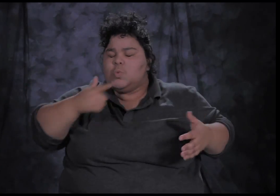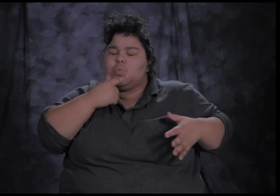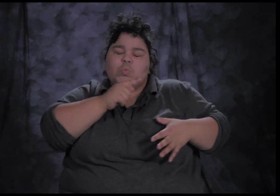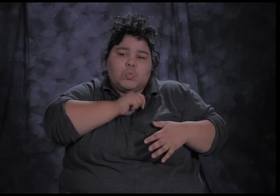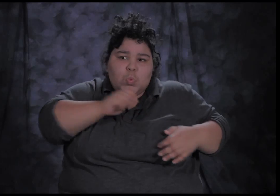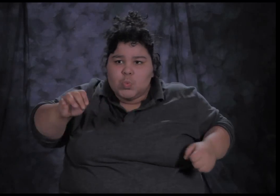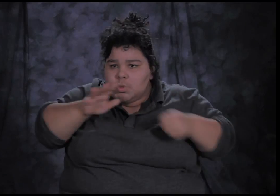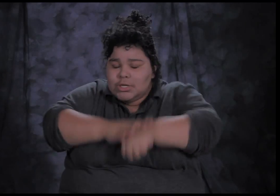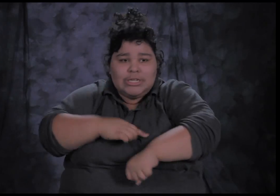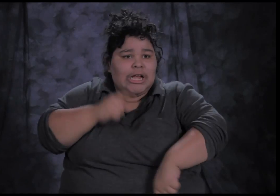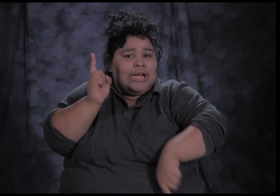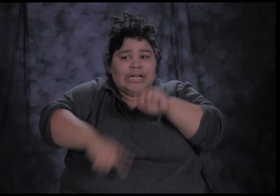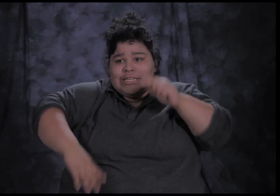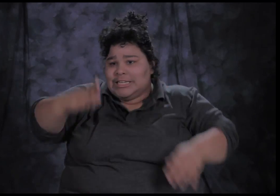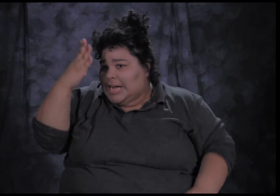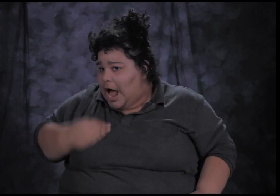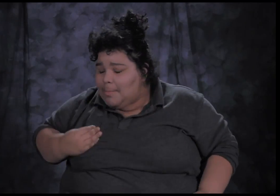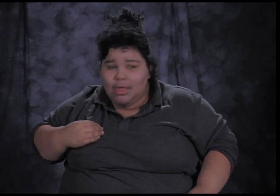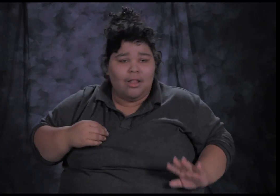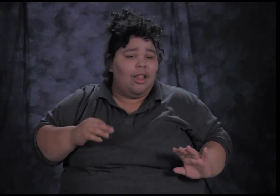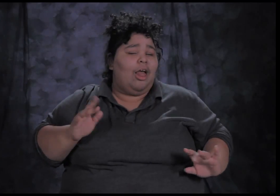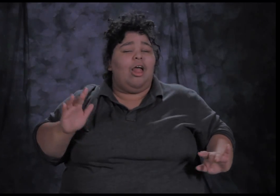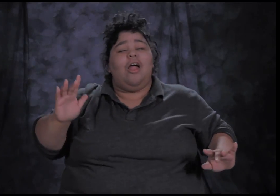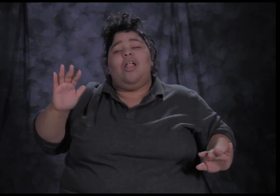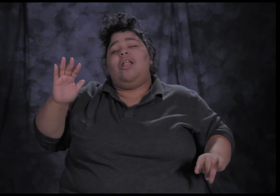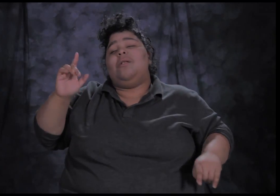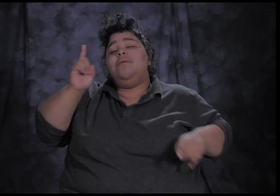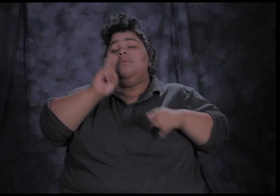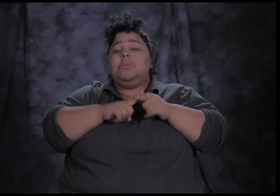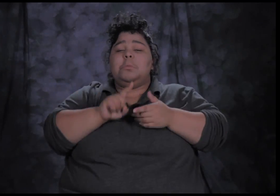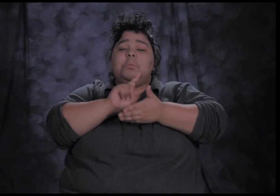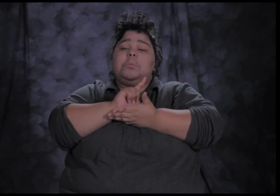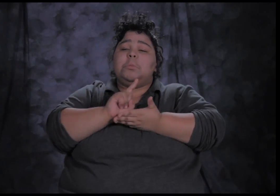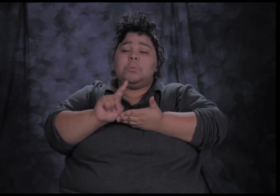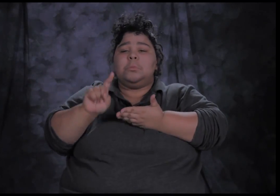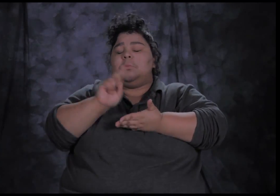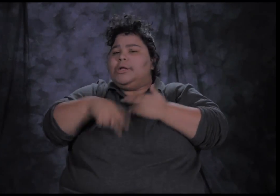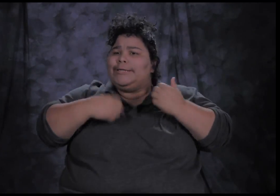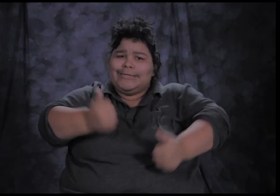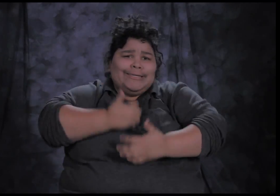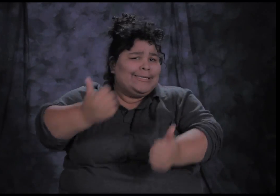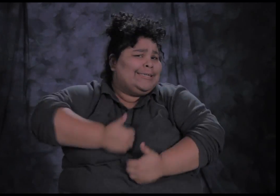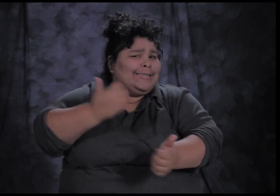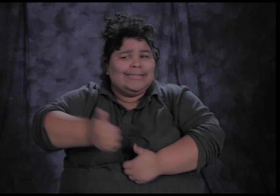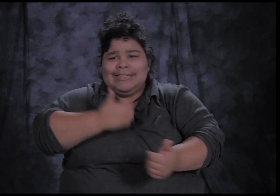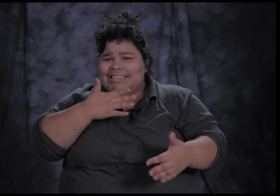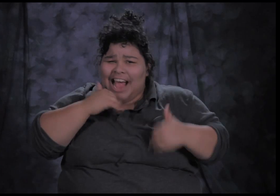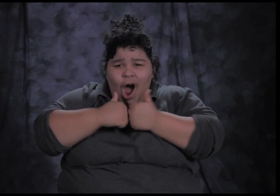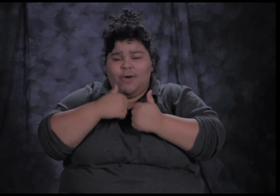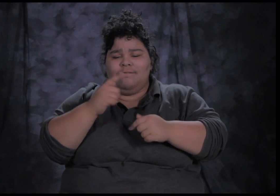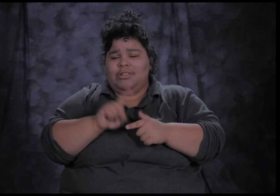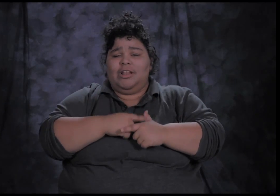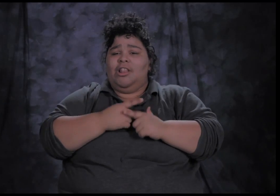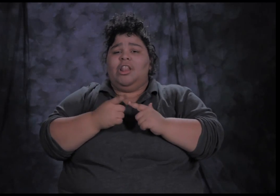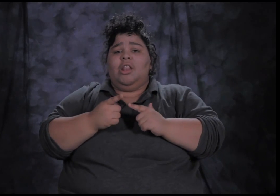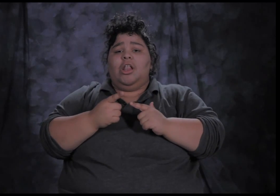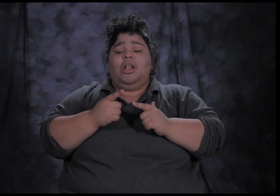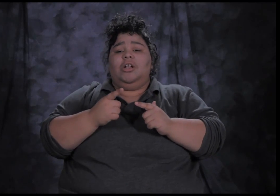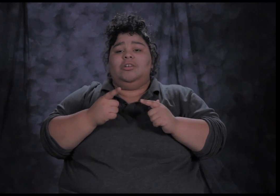me everything." And I was just so overwhelmed that I couldn't sleep. I couldn't do anything. I had been through